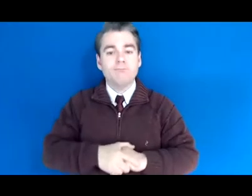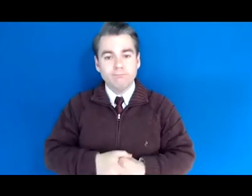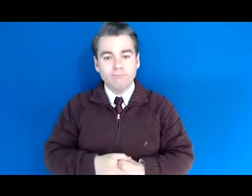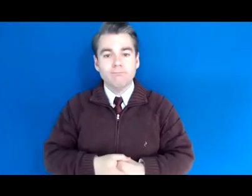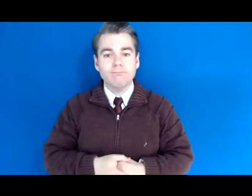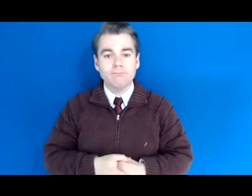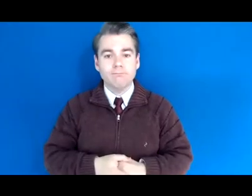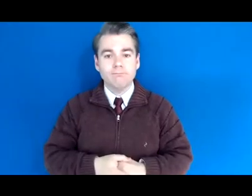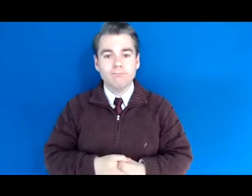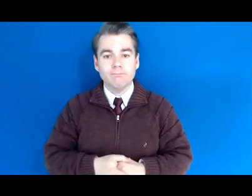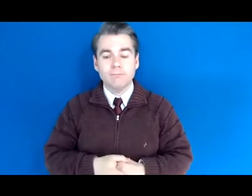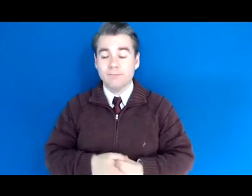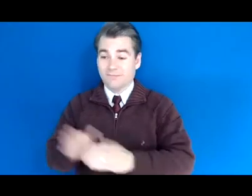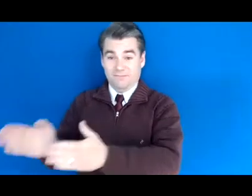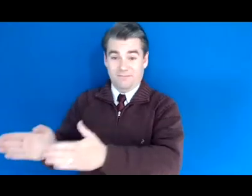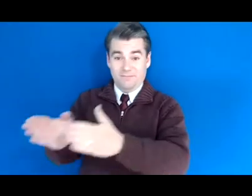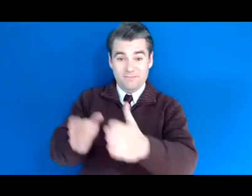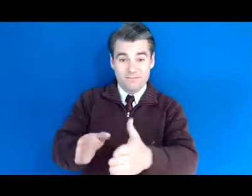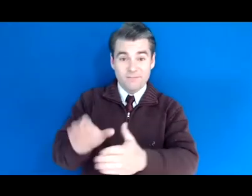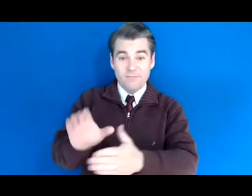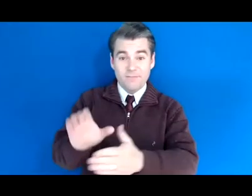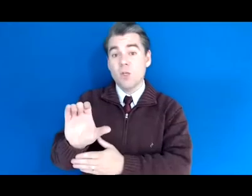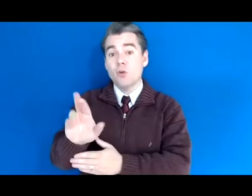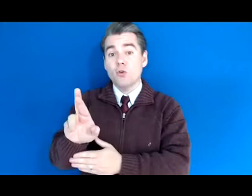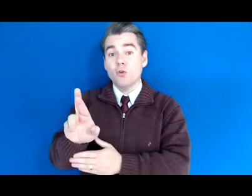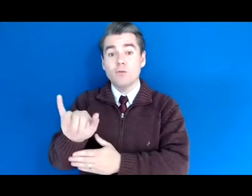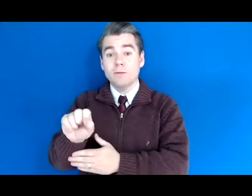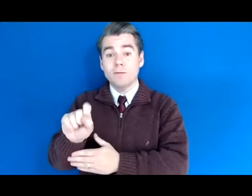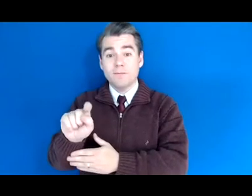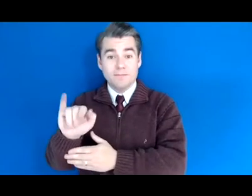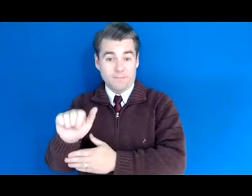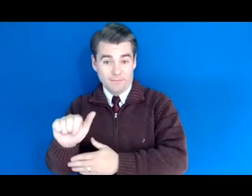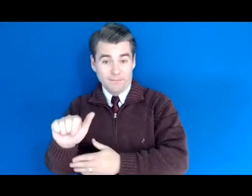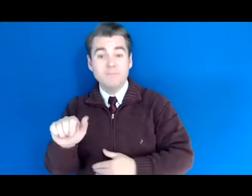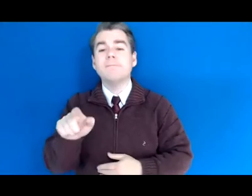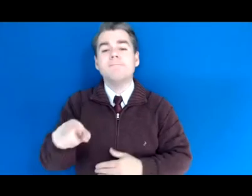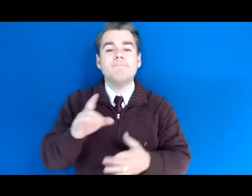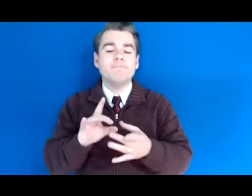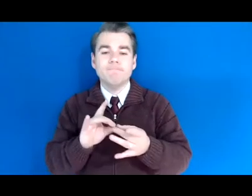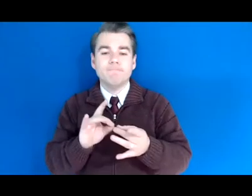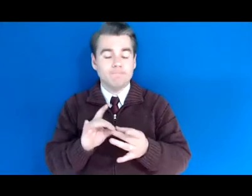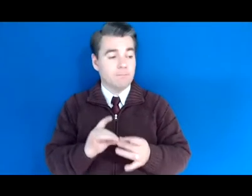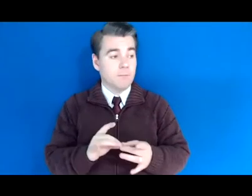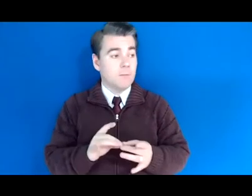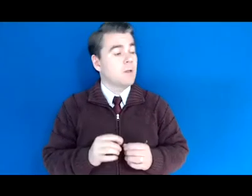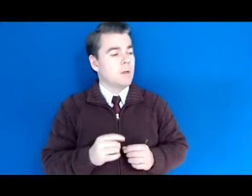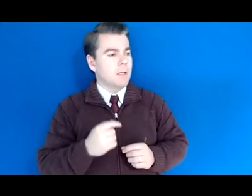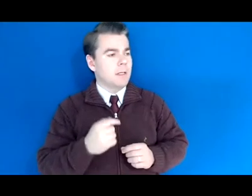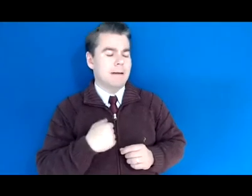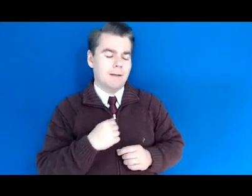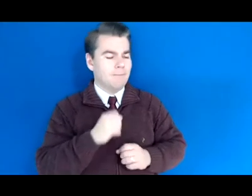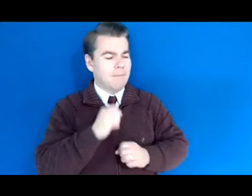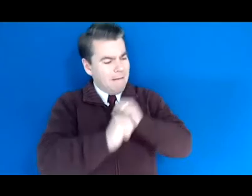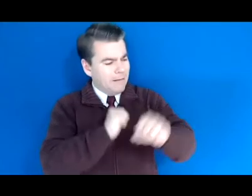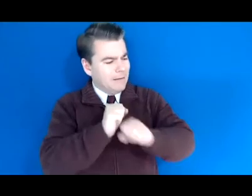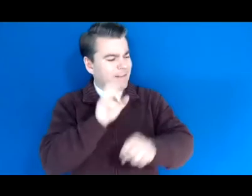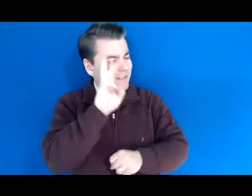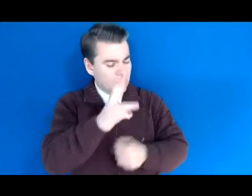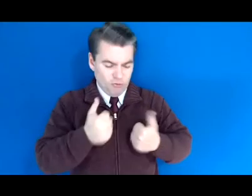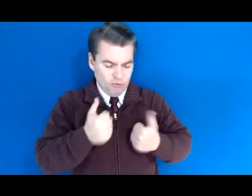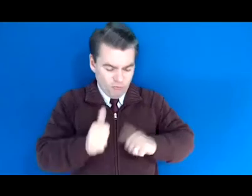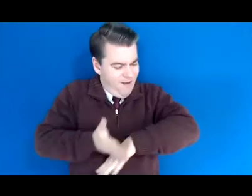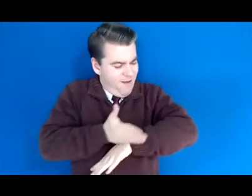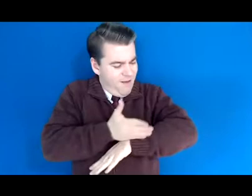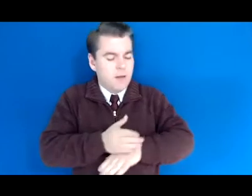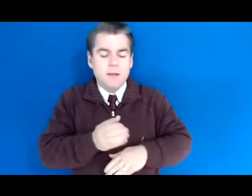This is Krista. Krista says, I spent 6 years trying to feel better with diet, nutrition, and then